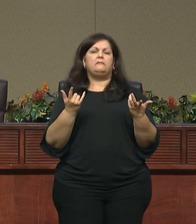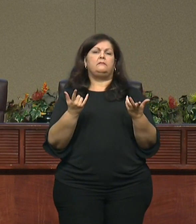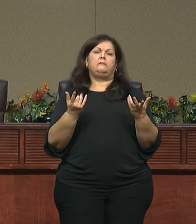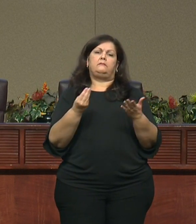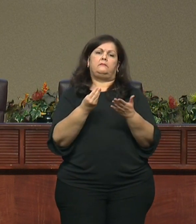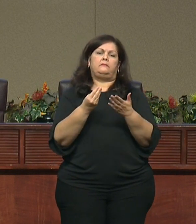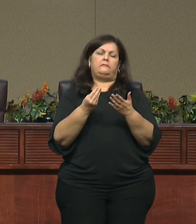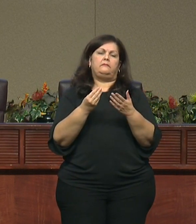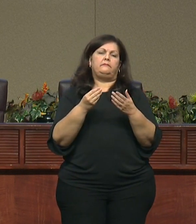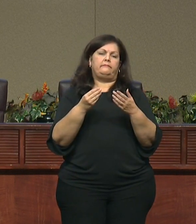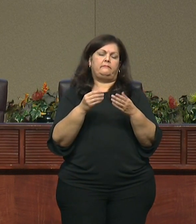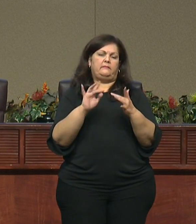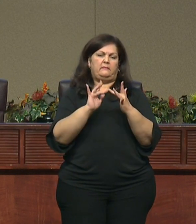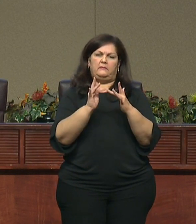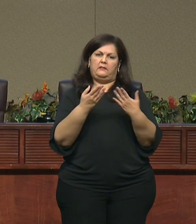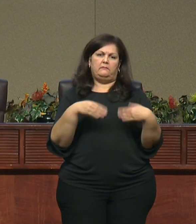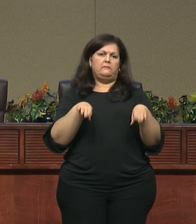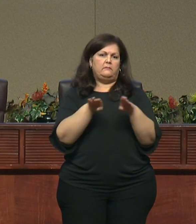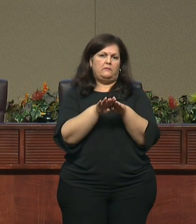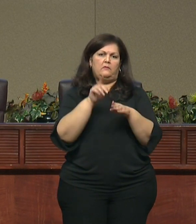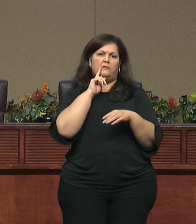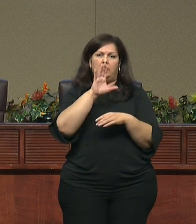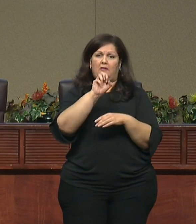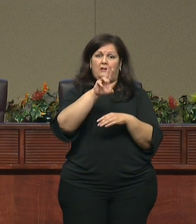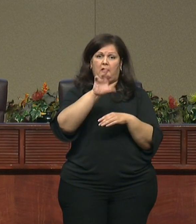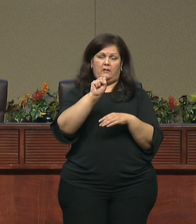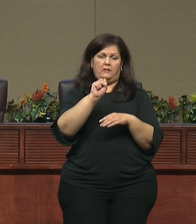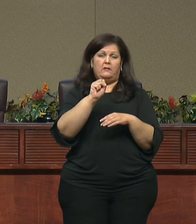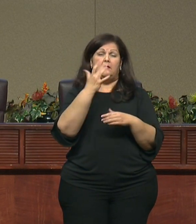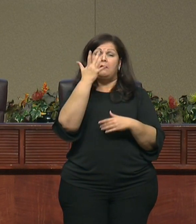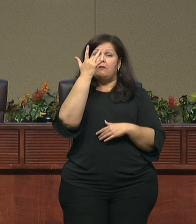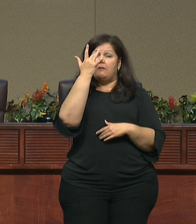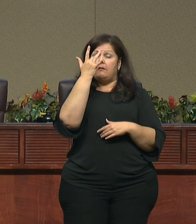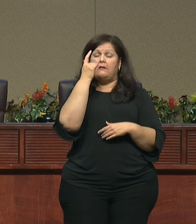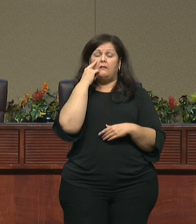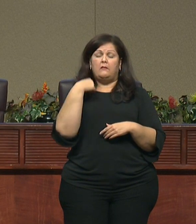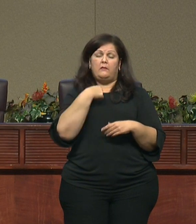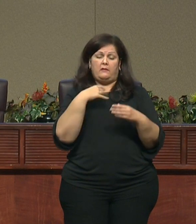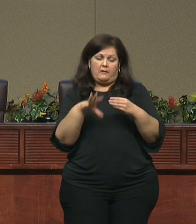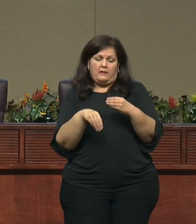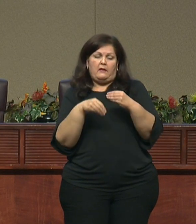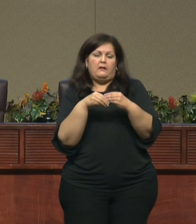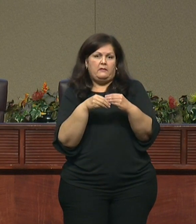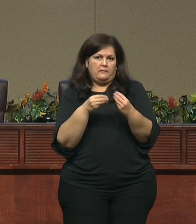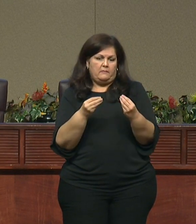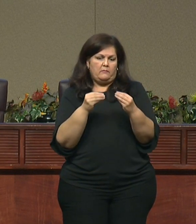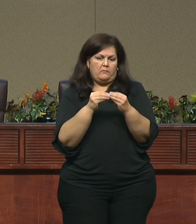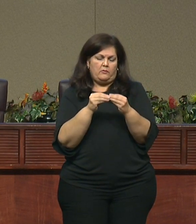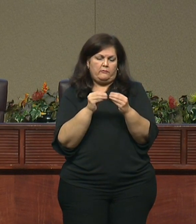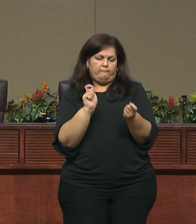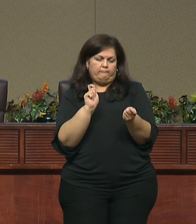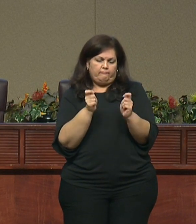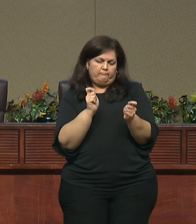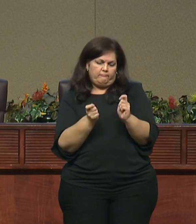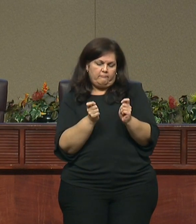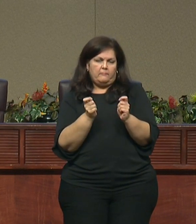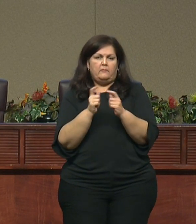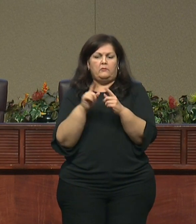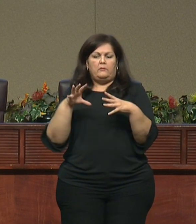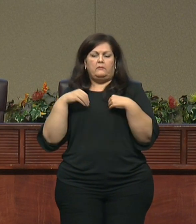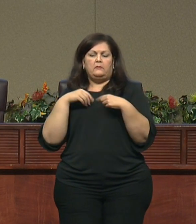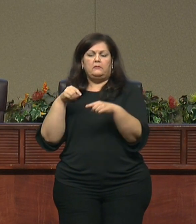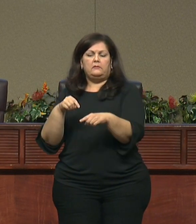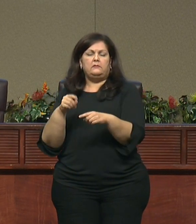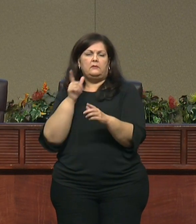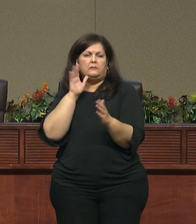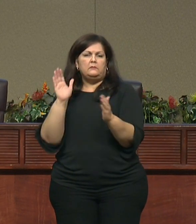for small businesses. That is because we're expanding the program to include micro grants to home-based businesses with 3 or